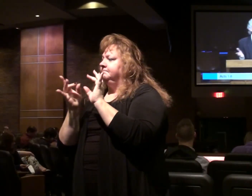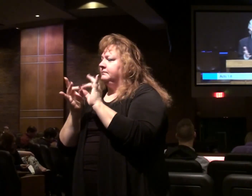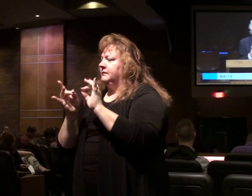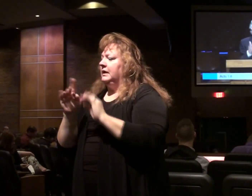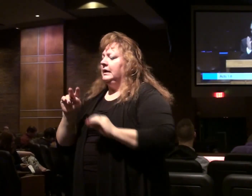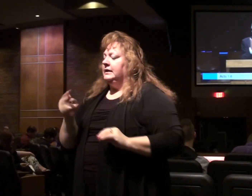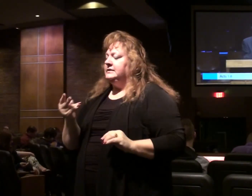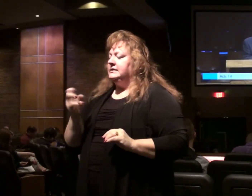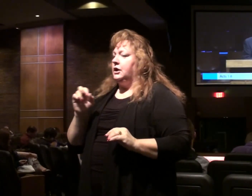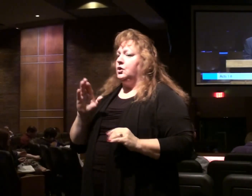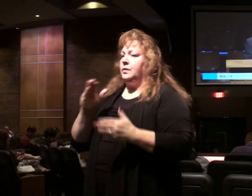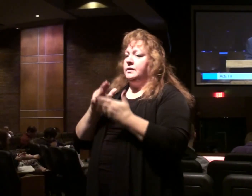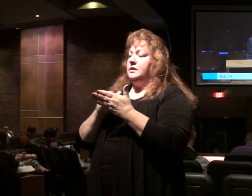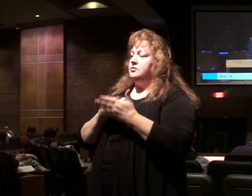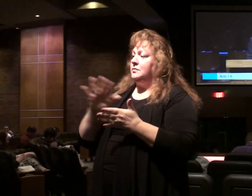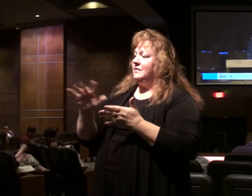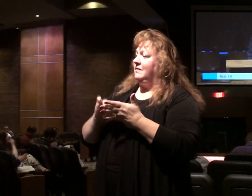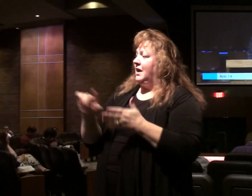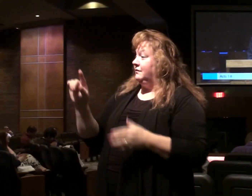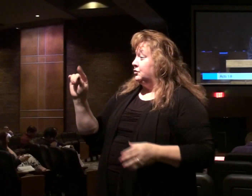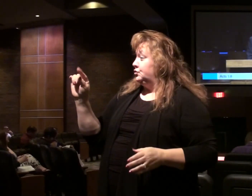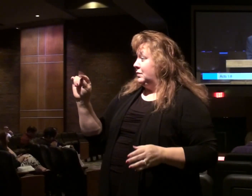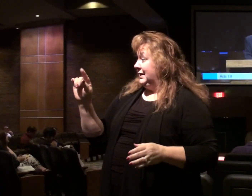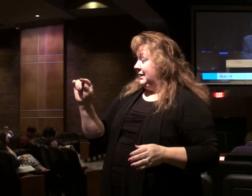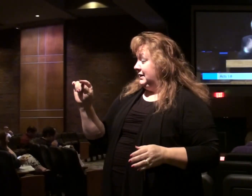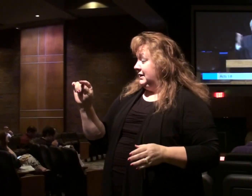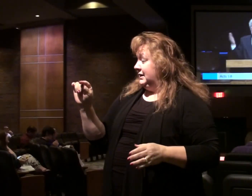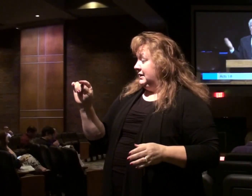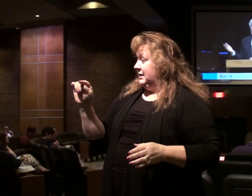2 Corinthians chapter 5, verse 20, you don't need to turn there.